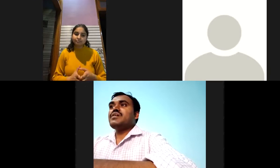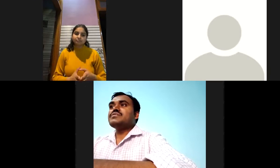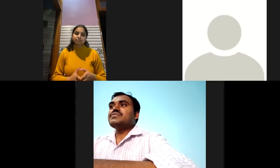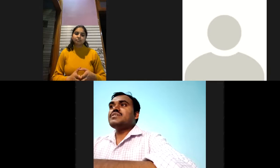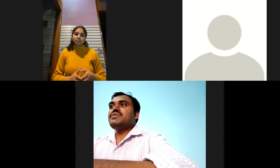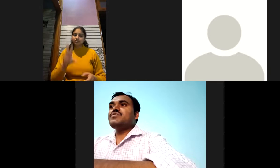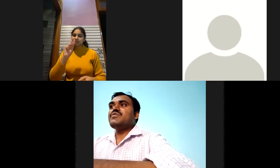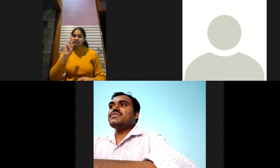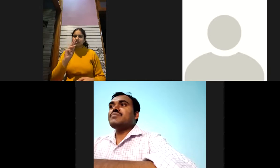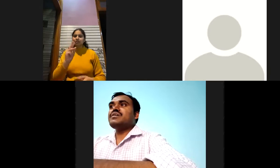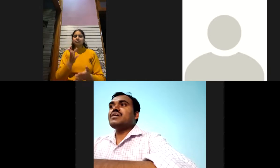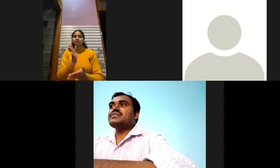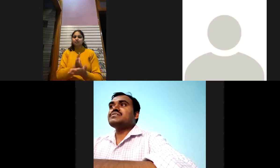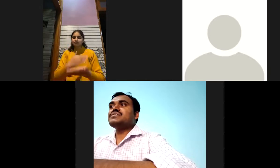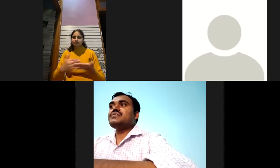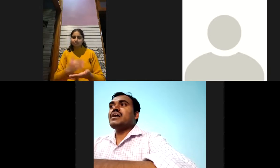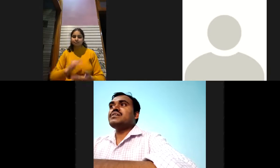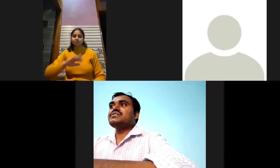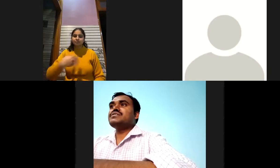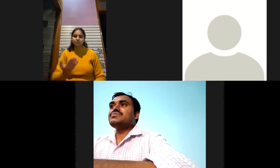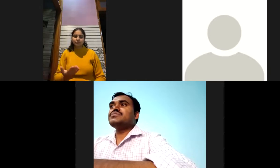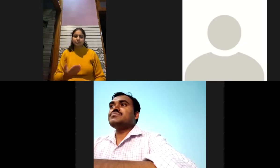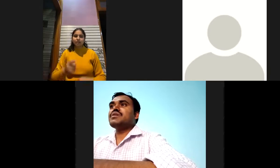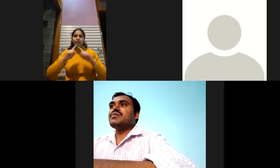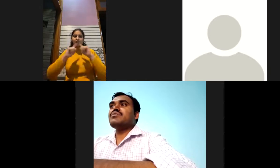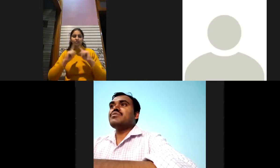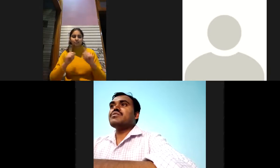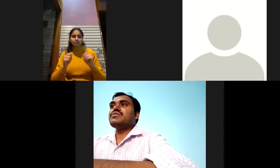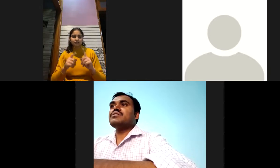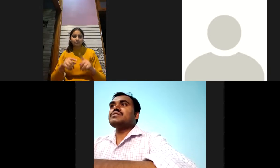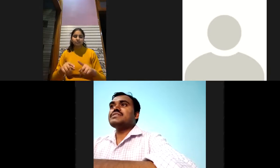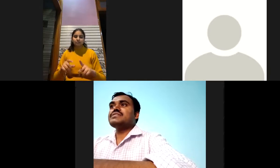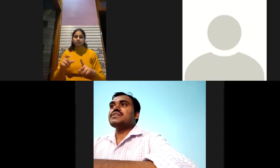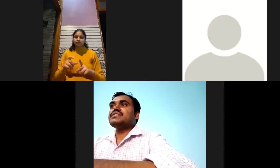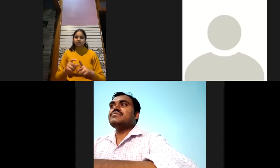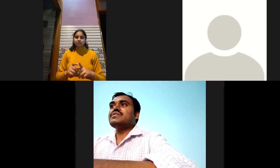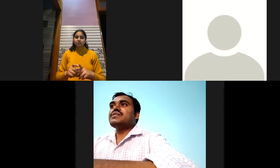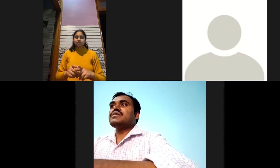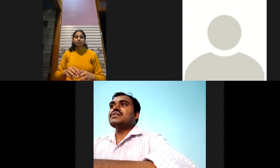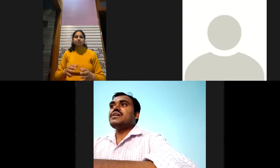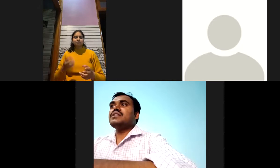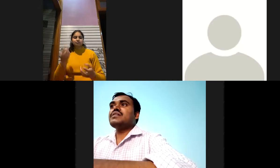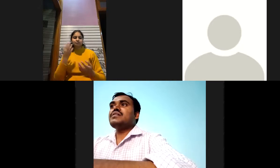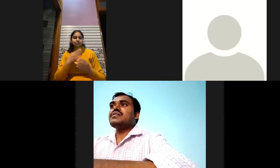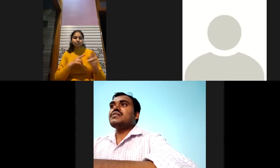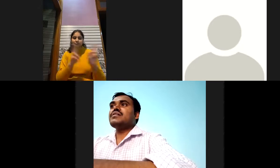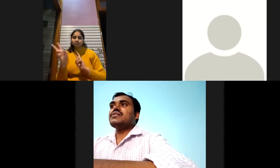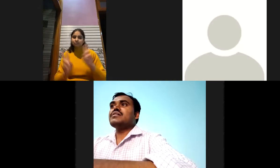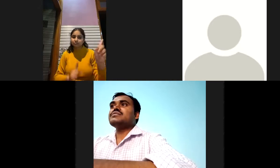birthday, Oscar's ability of drumming and scream adds him to become more destructive,